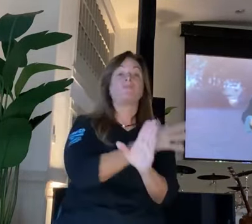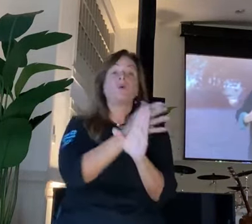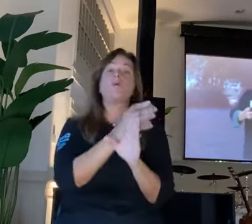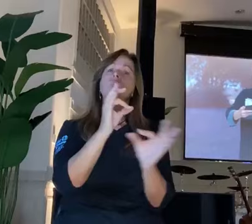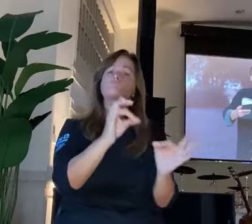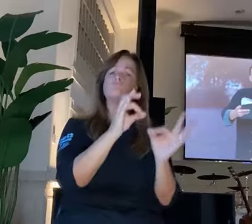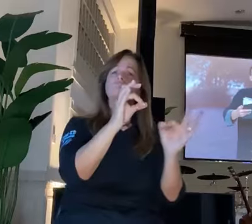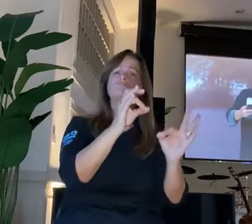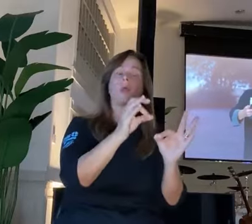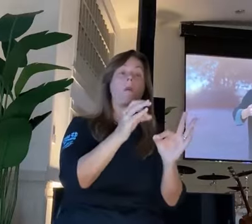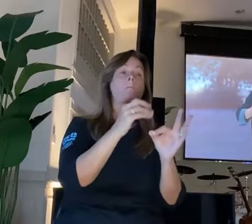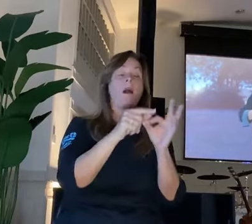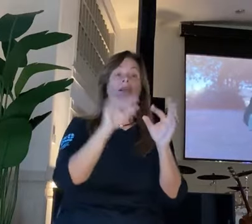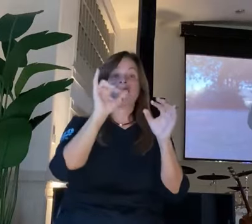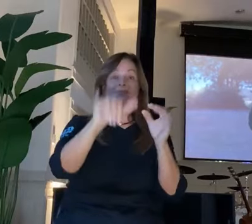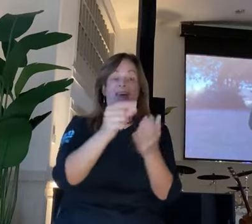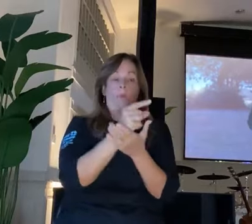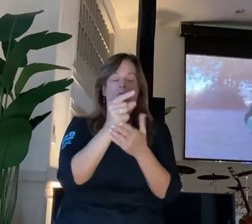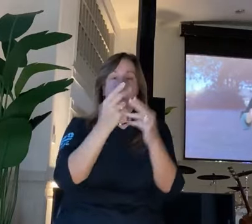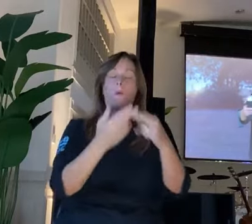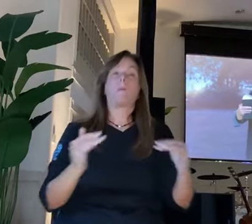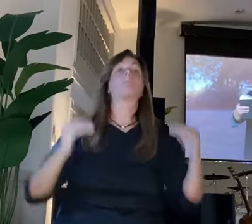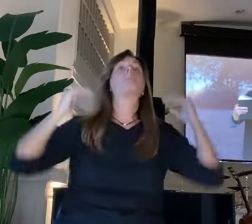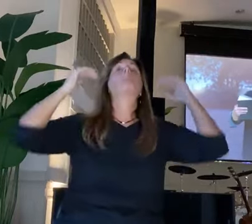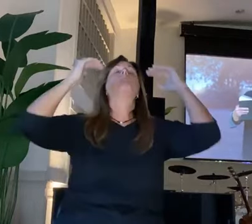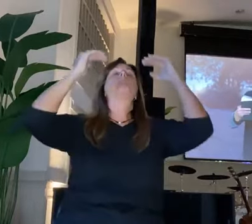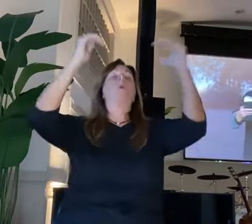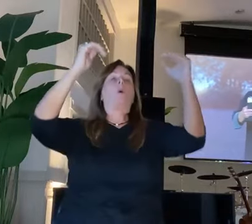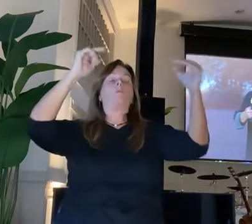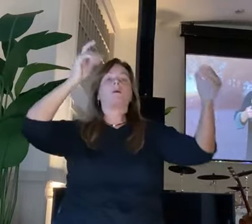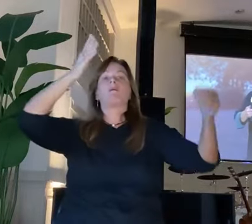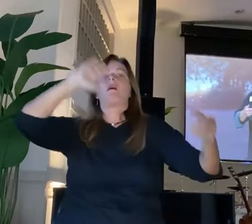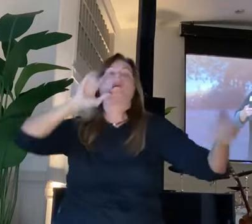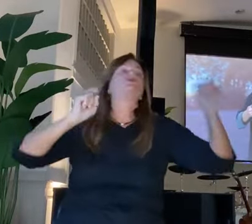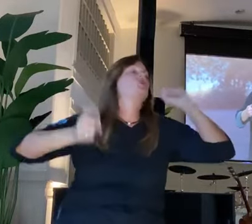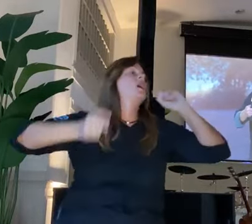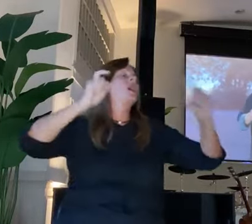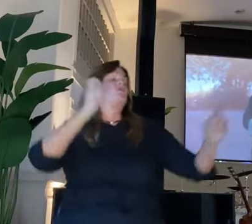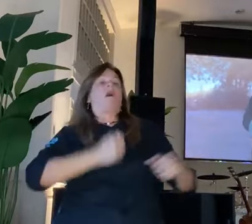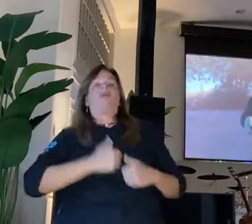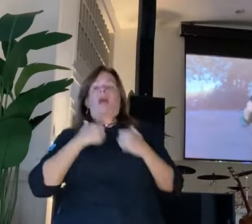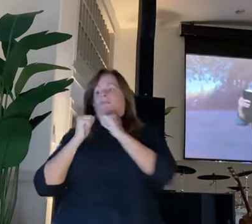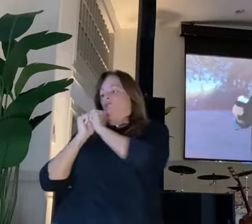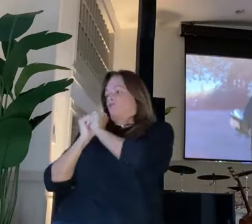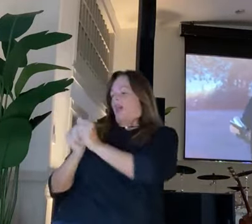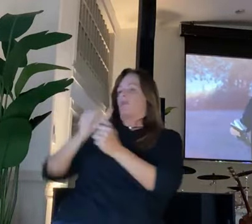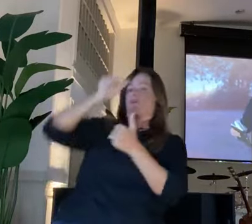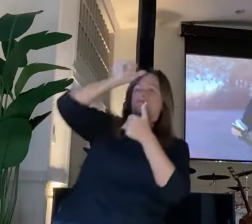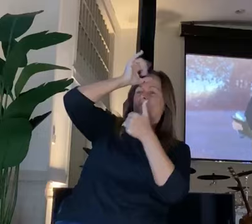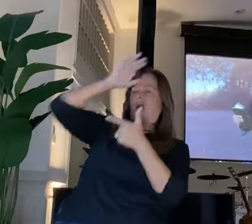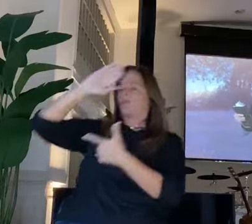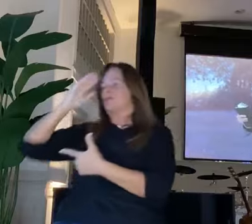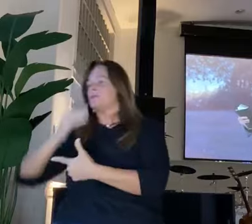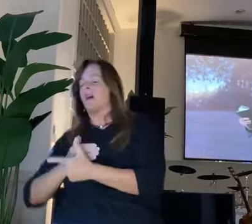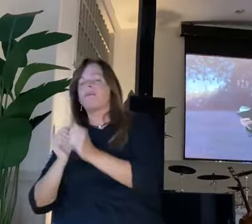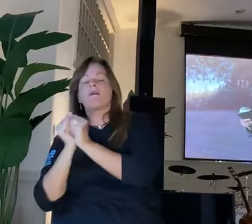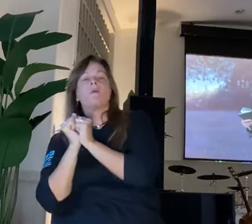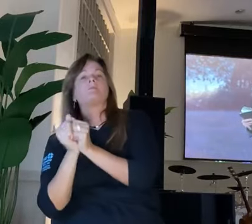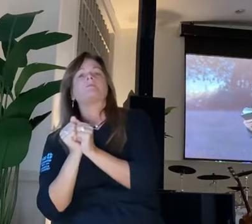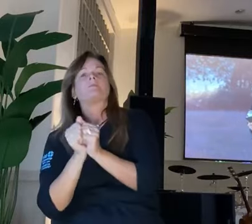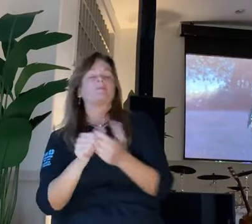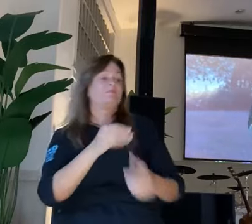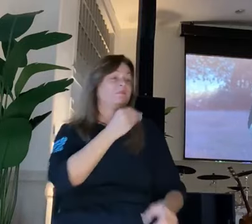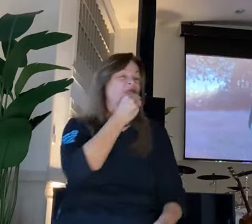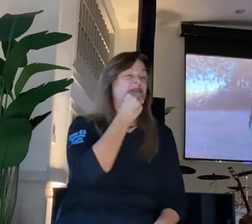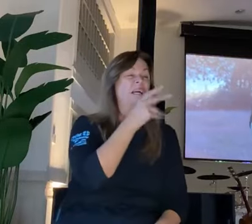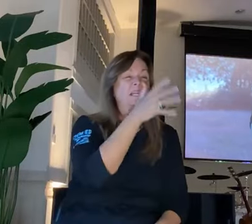that, but man, it just went to a new place. We saw God do some amazing things in our life together and in his life, and we didn't have